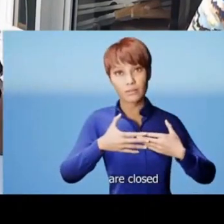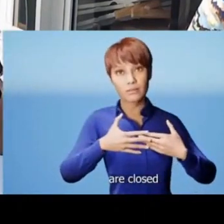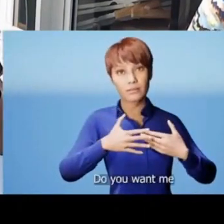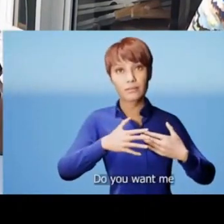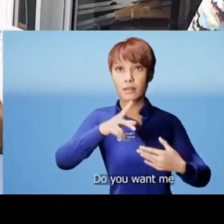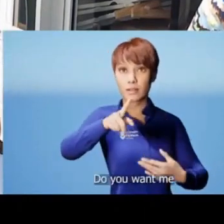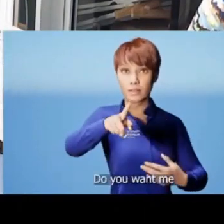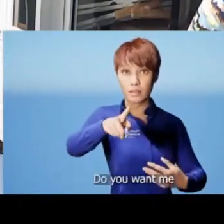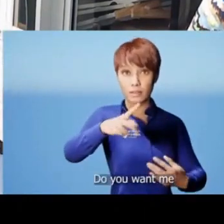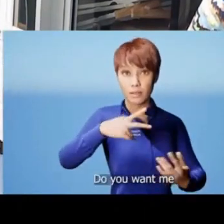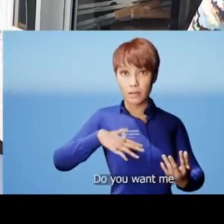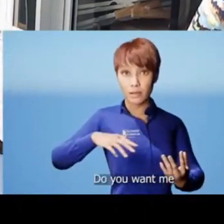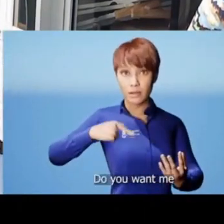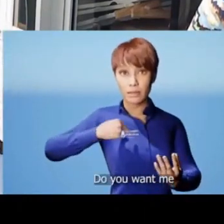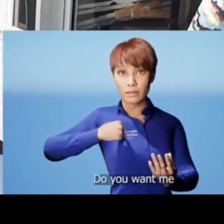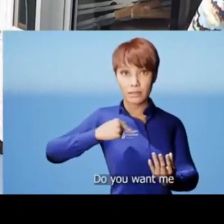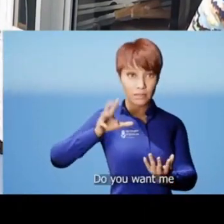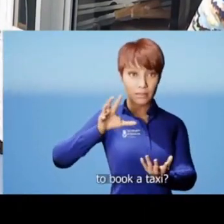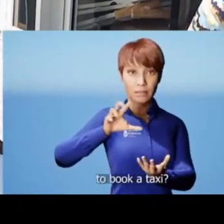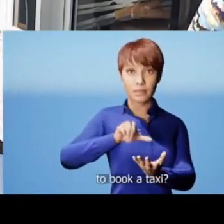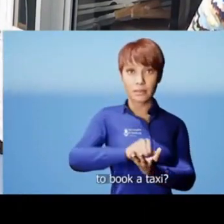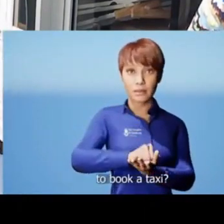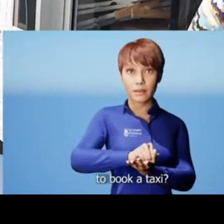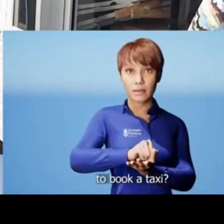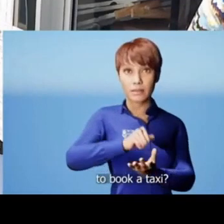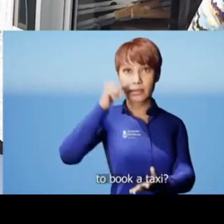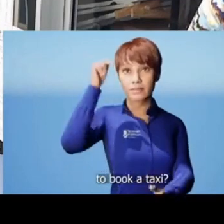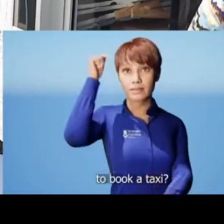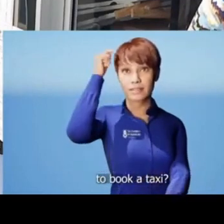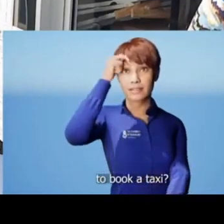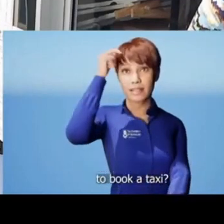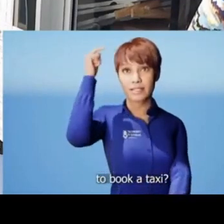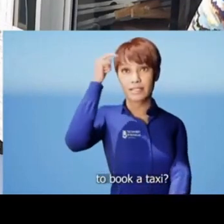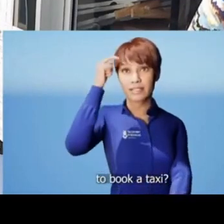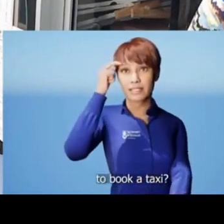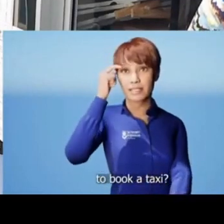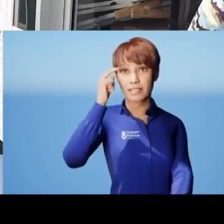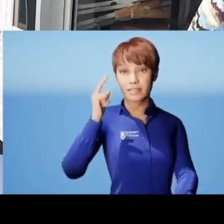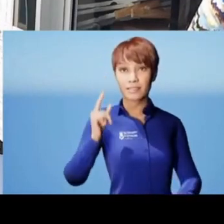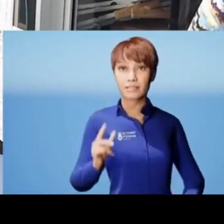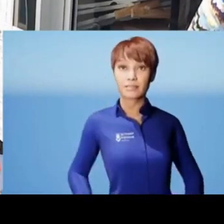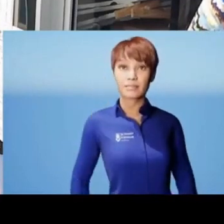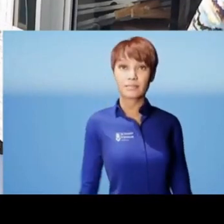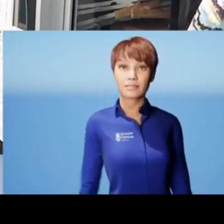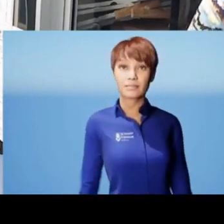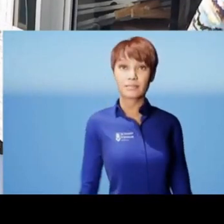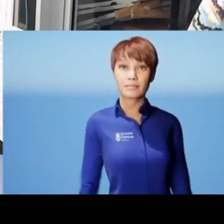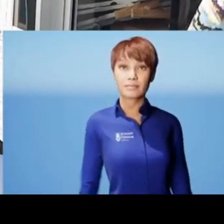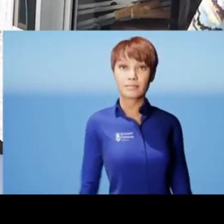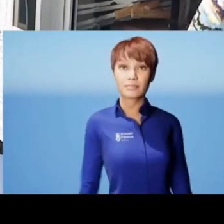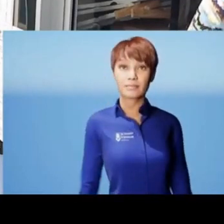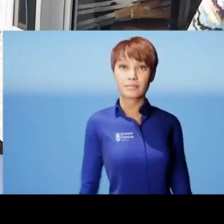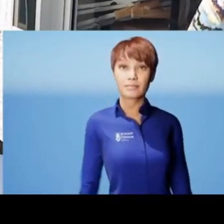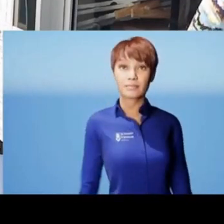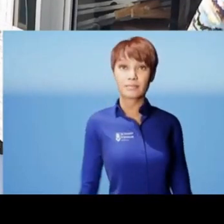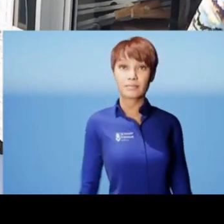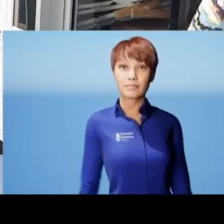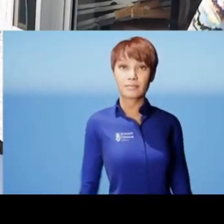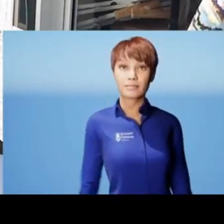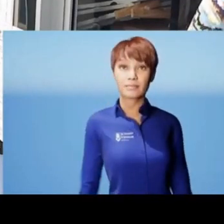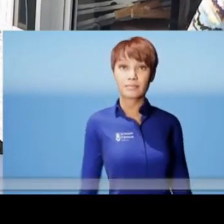expert, signing in the accent suit. And on the right is the animation output. So you can see it's slightly different,